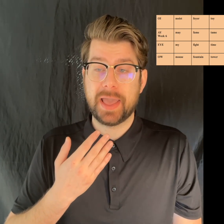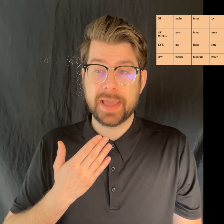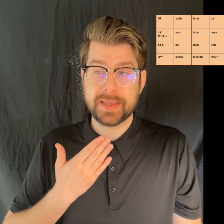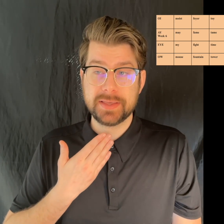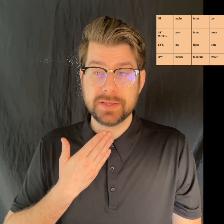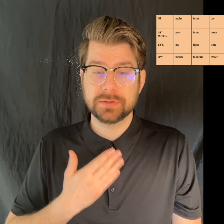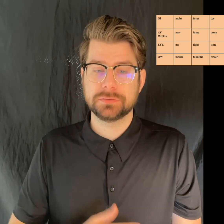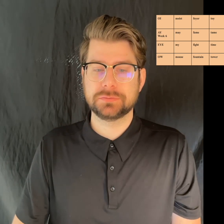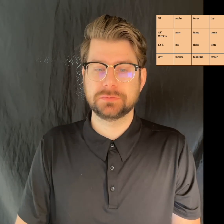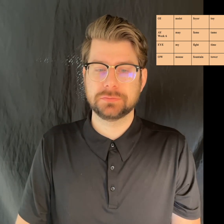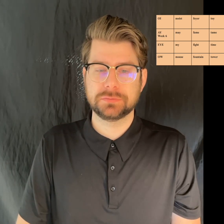ray,